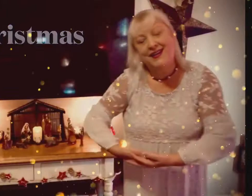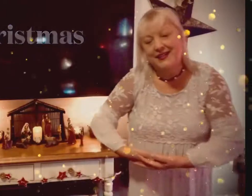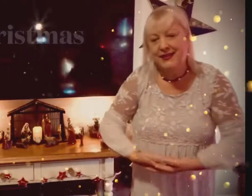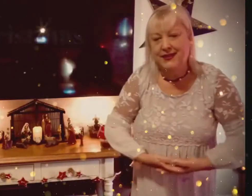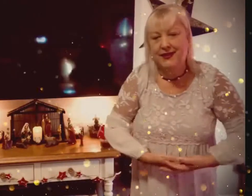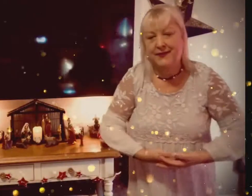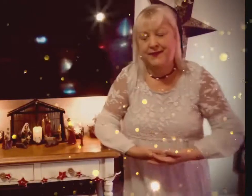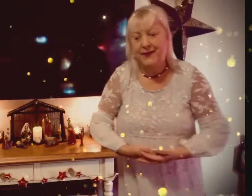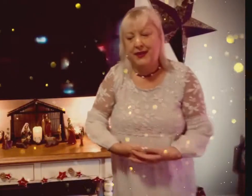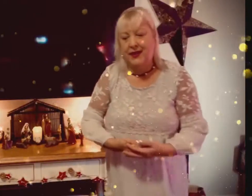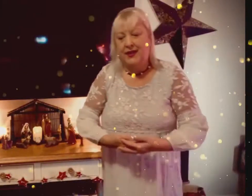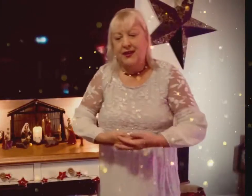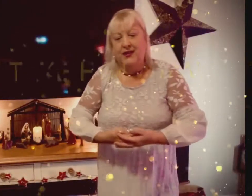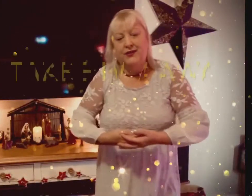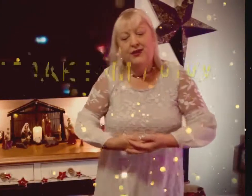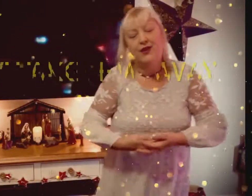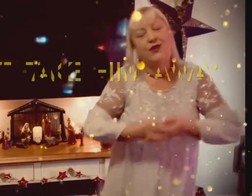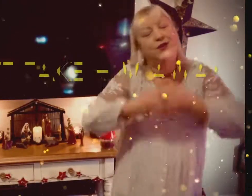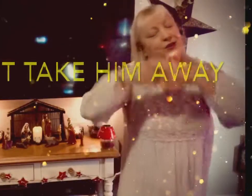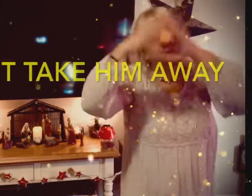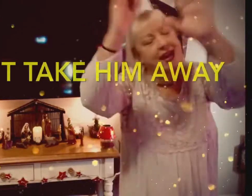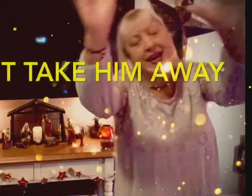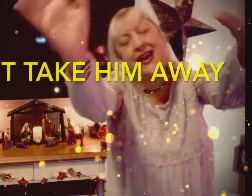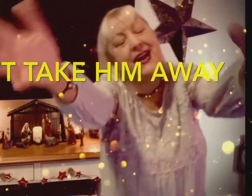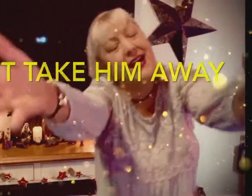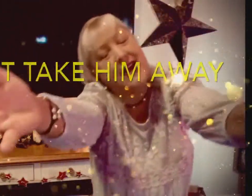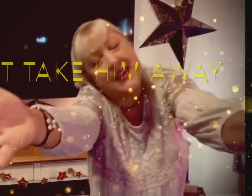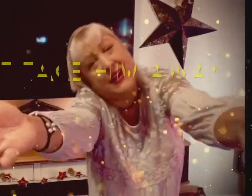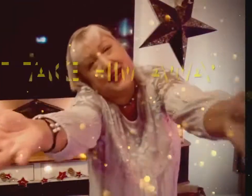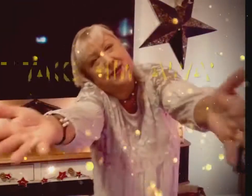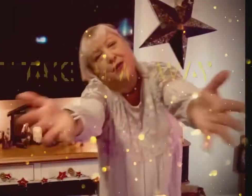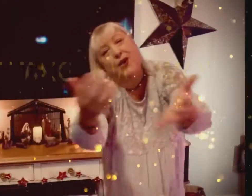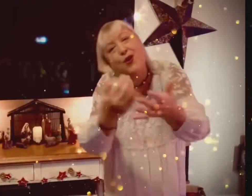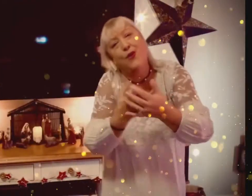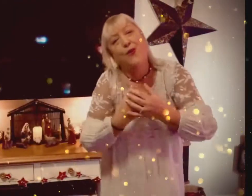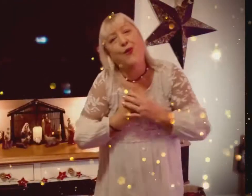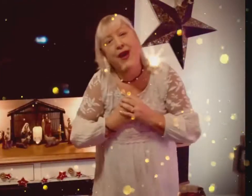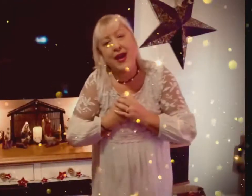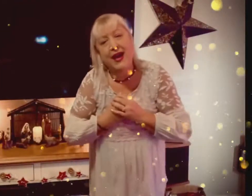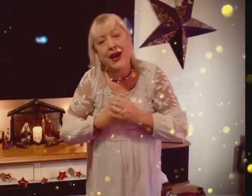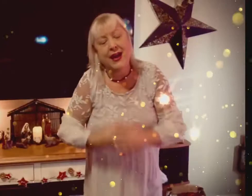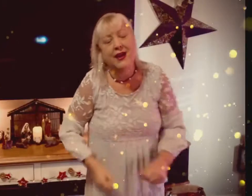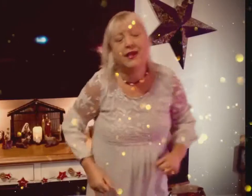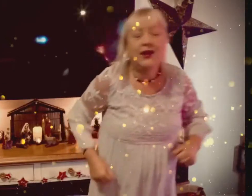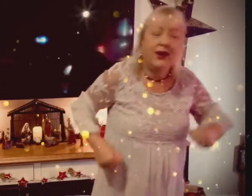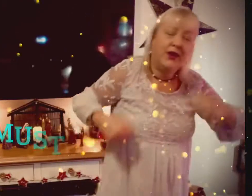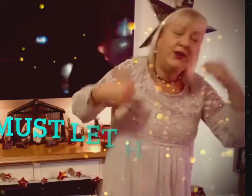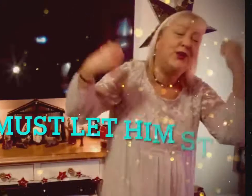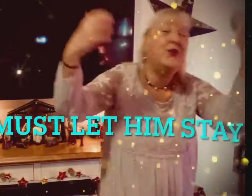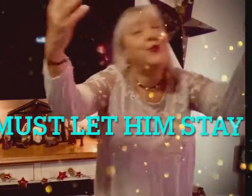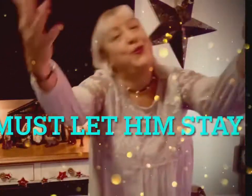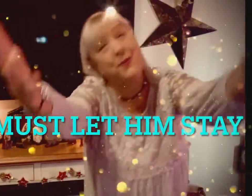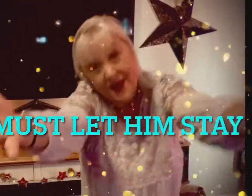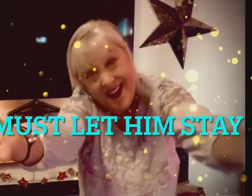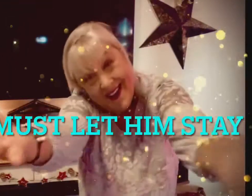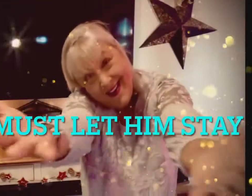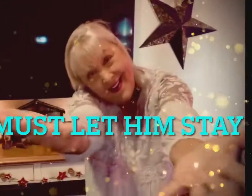don't take Him away, you must